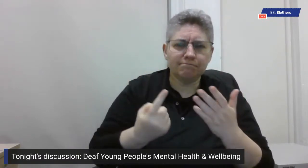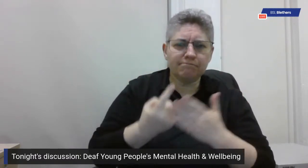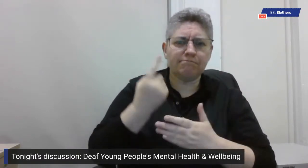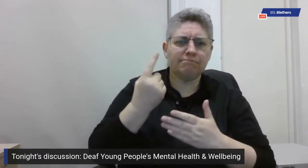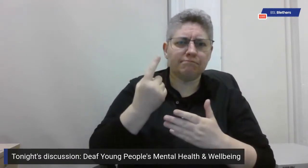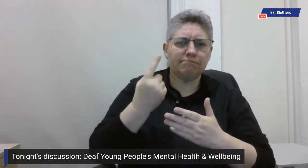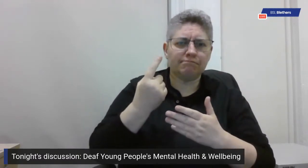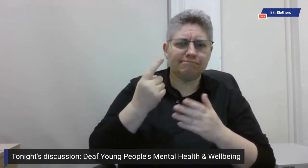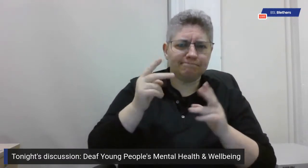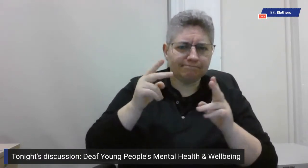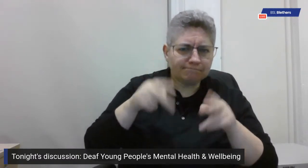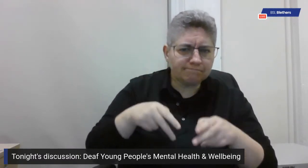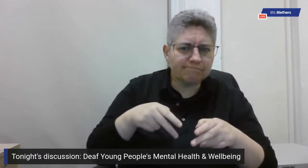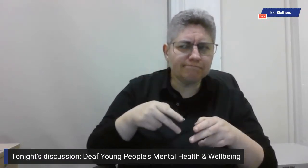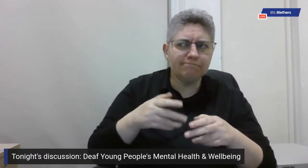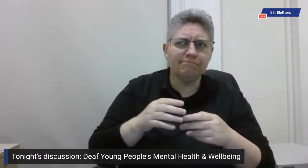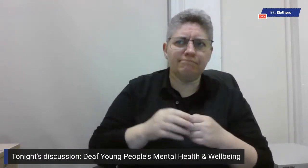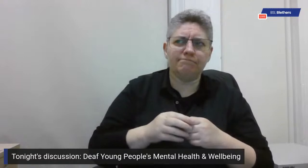really significant topic.